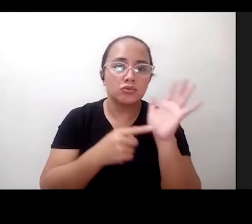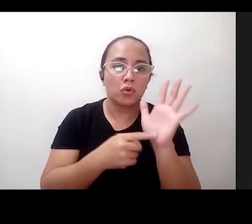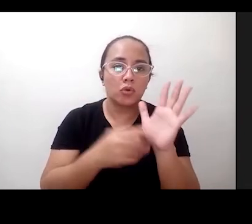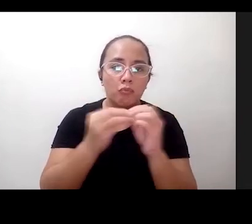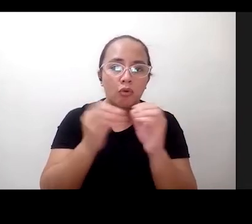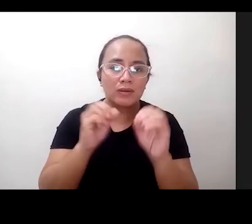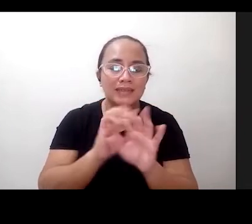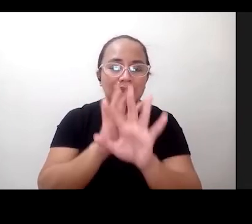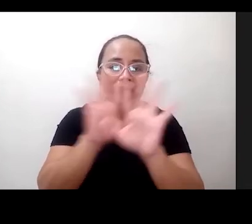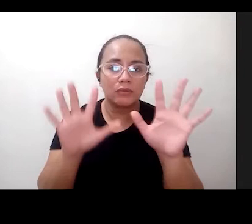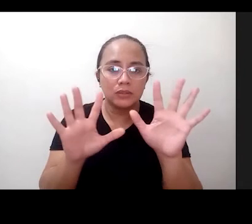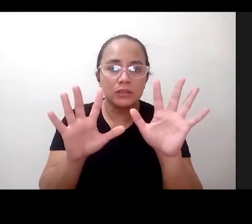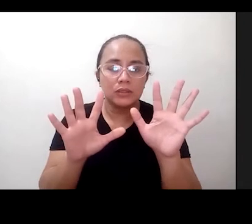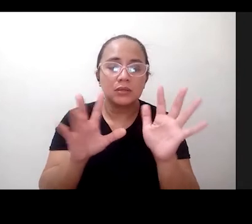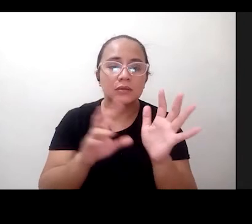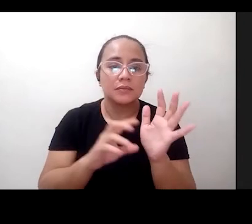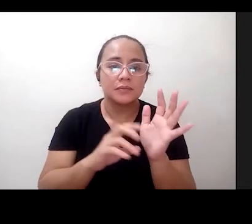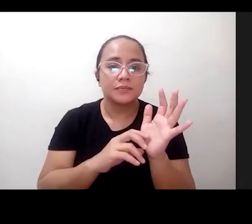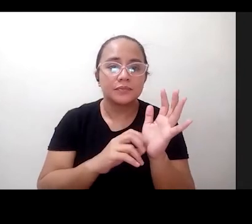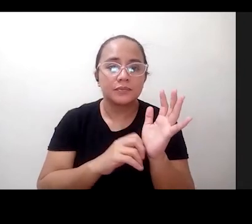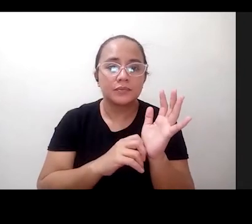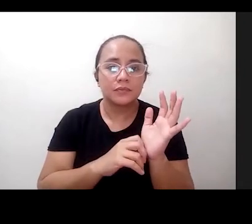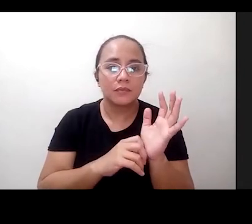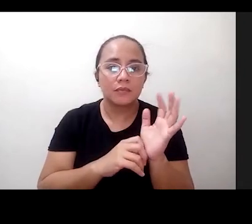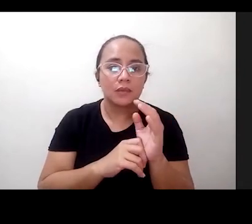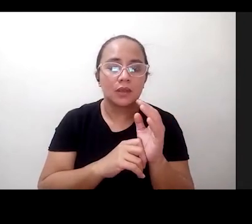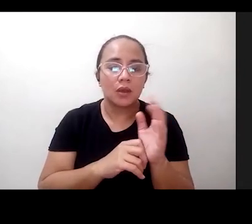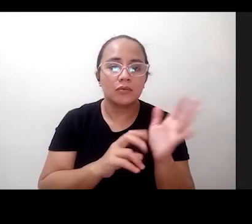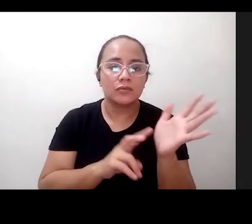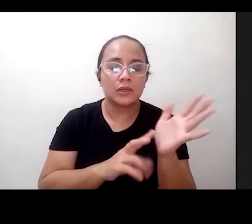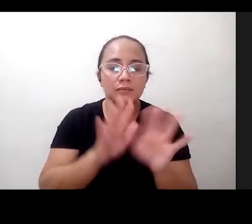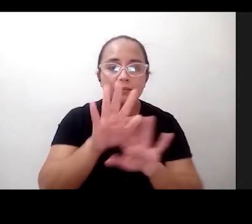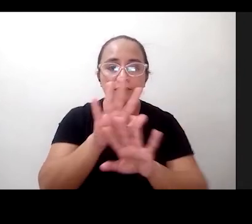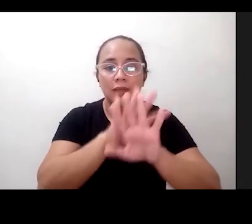of the hand shape in the sign.